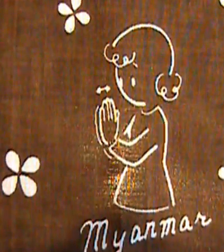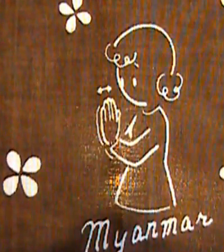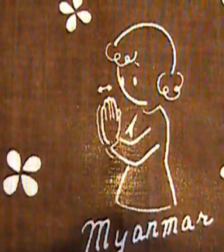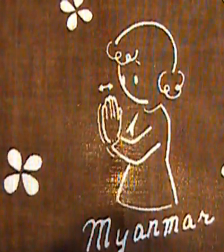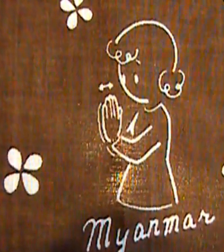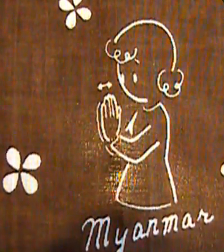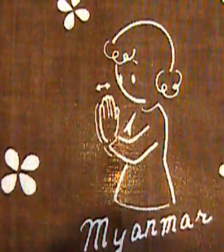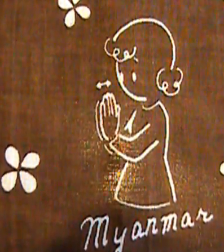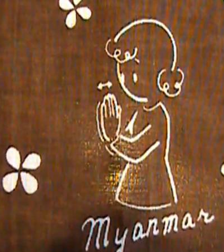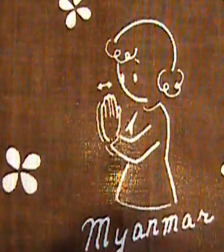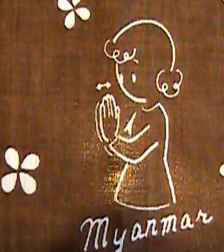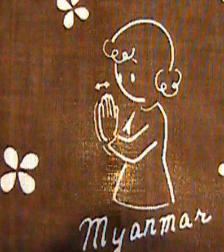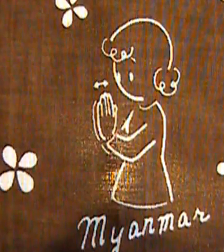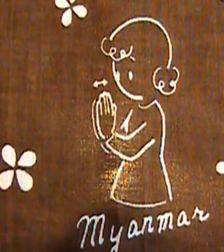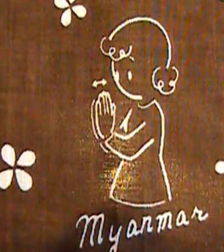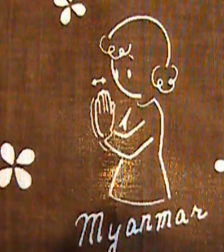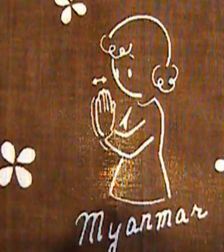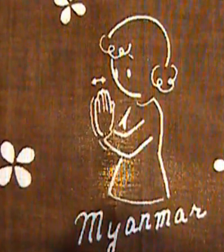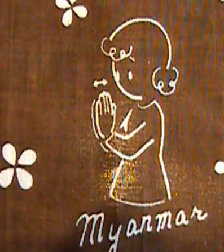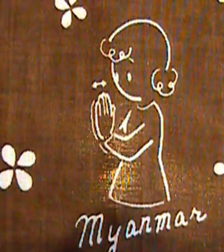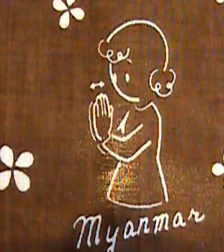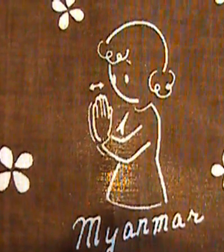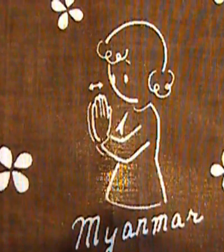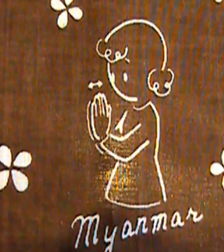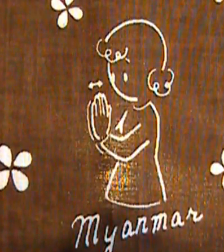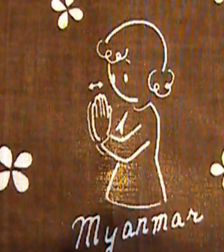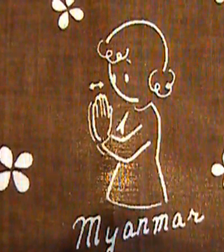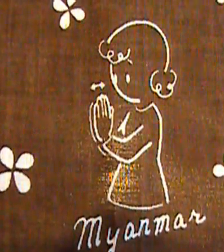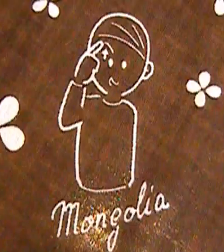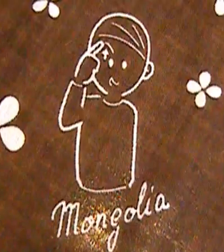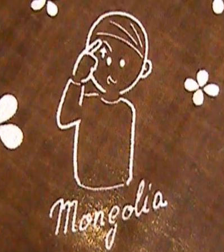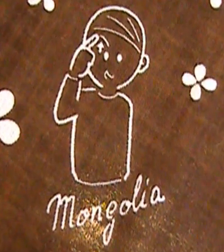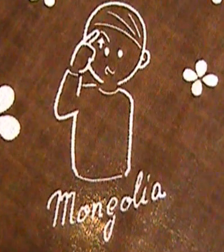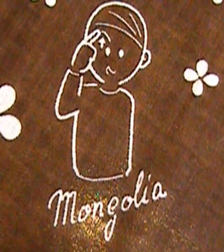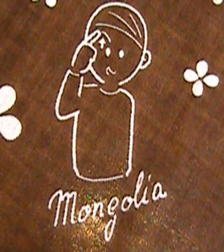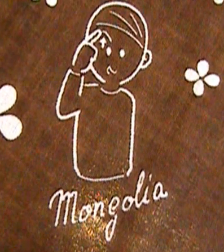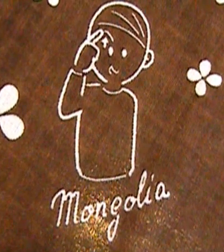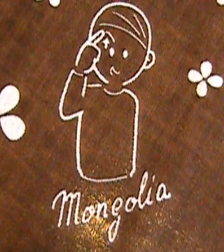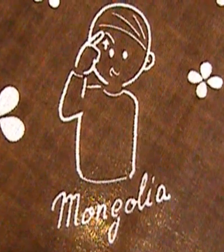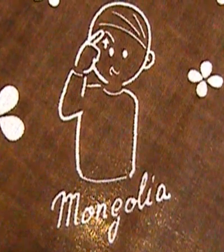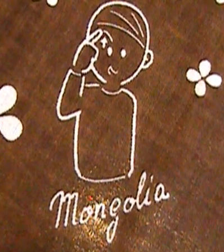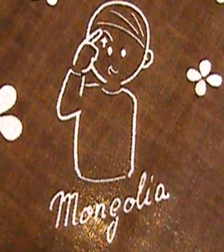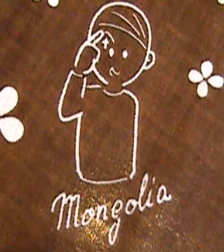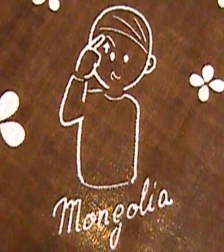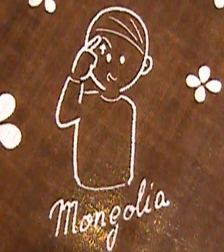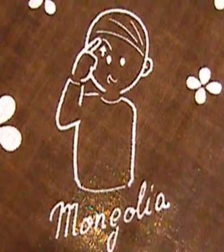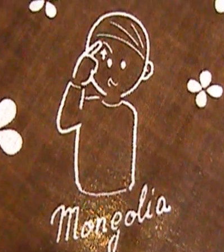For snot. Snot generating eels. That's what. It's gonna be great.